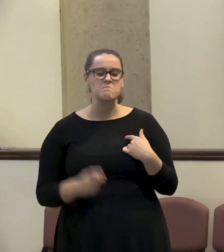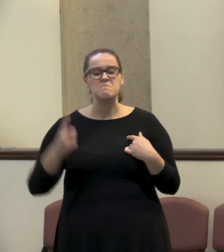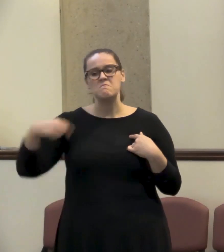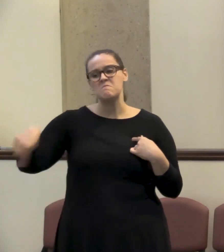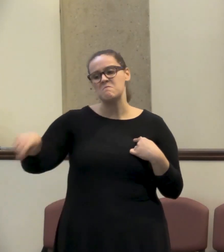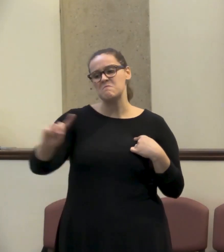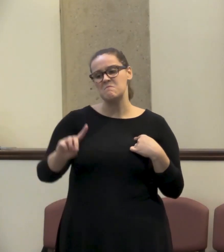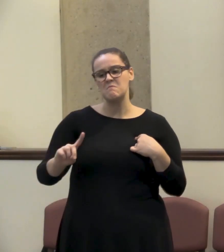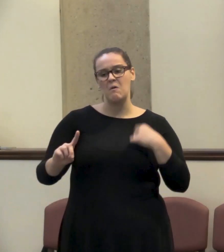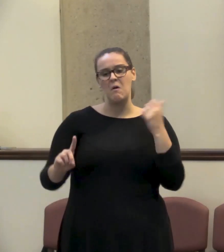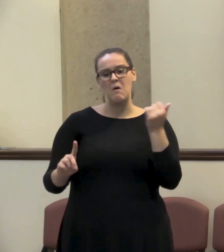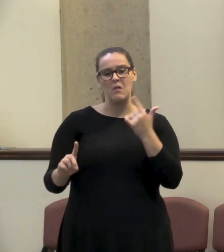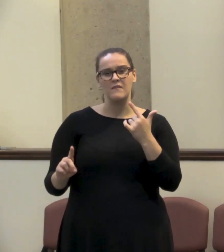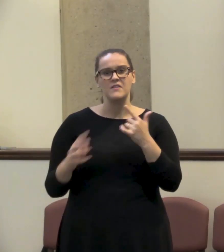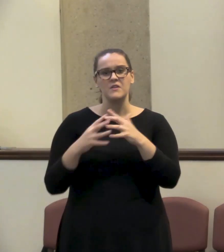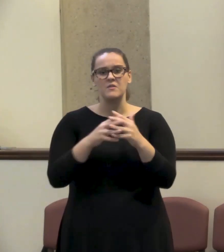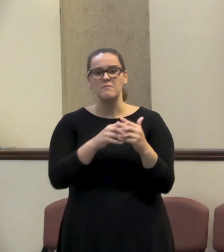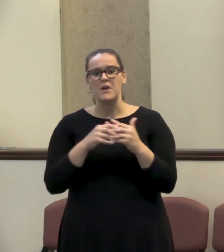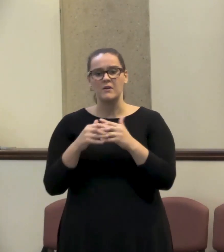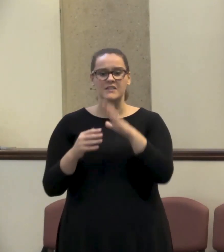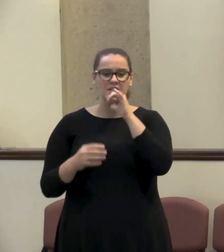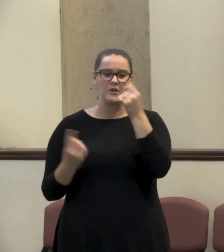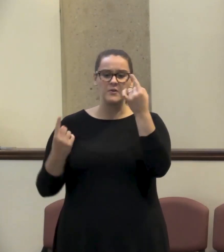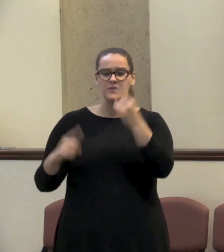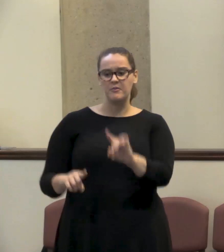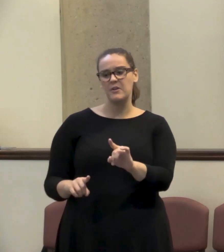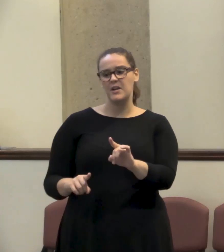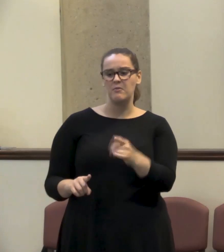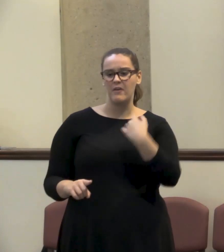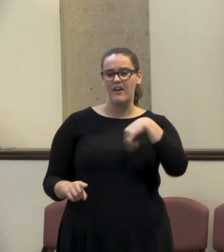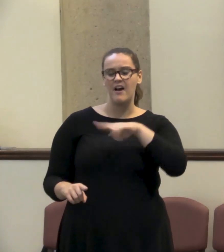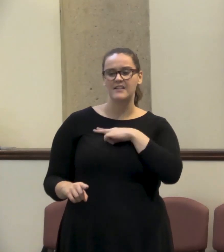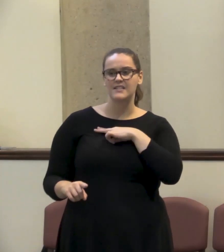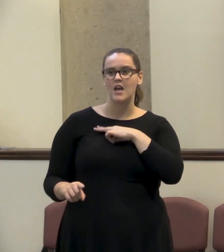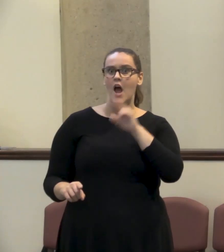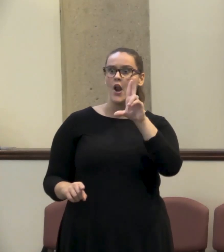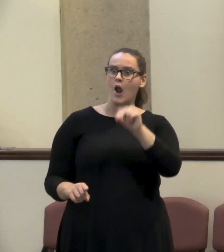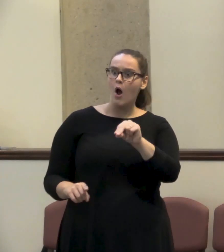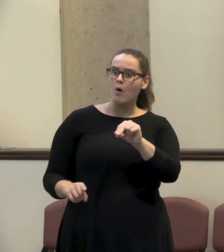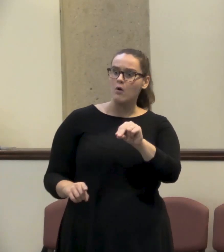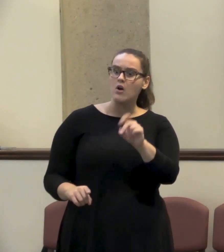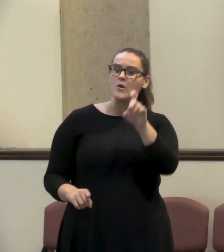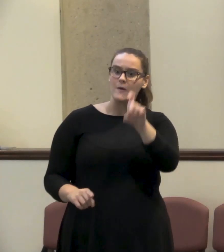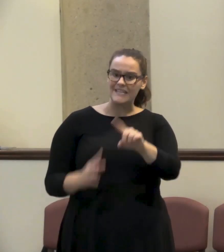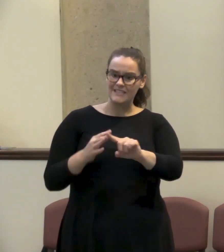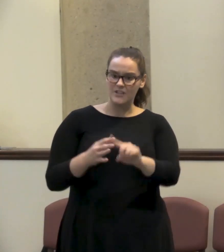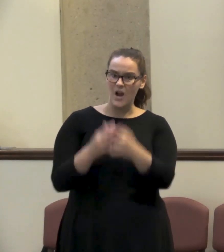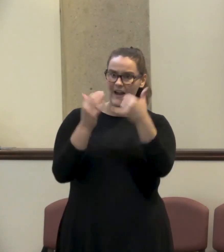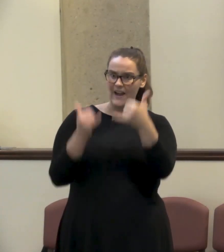It's got to start somewhere, and it's got to start sooner than later.